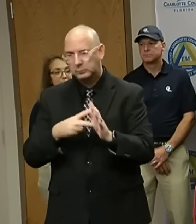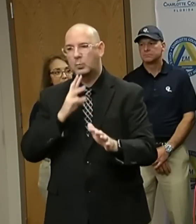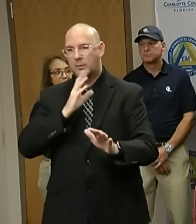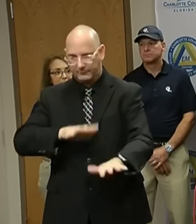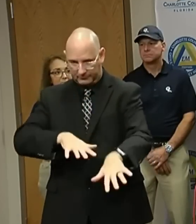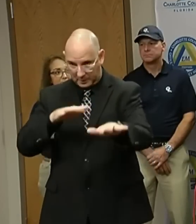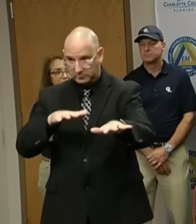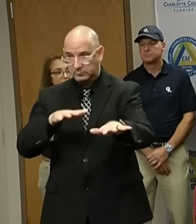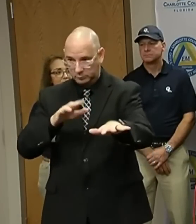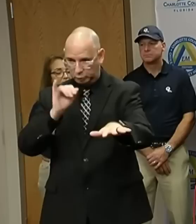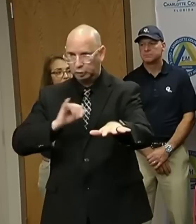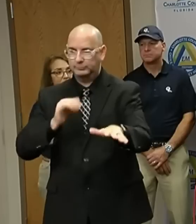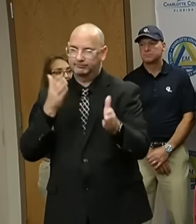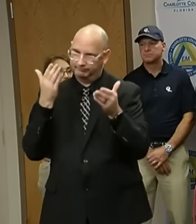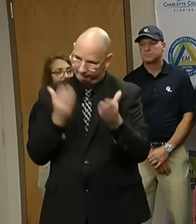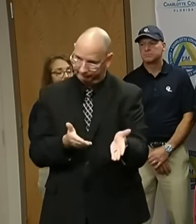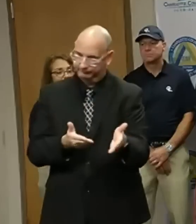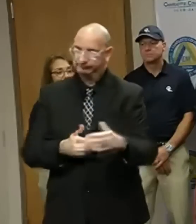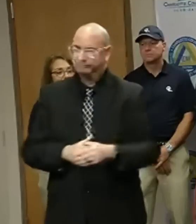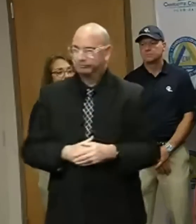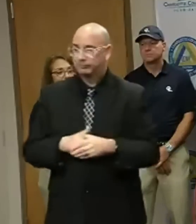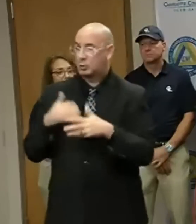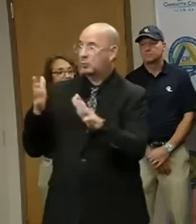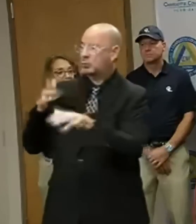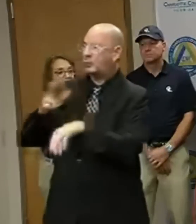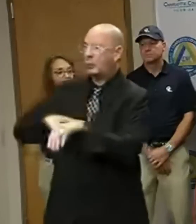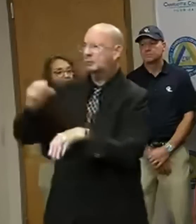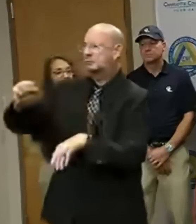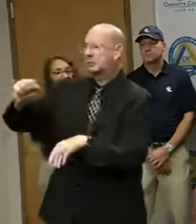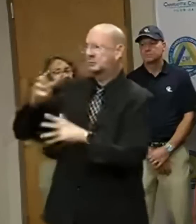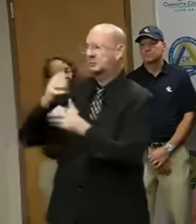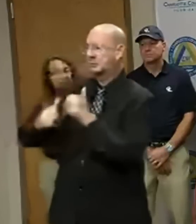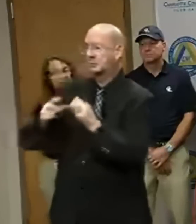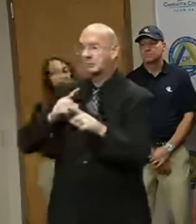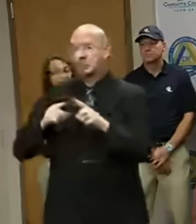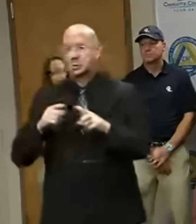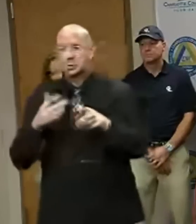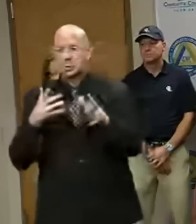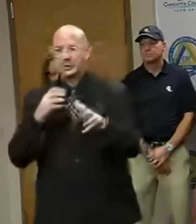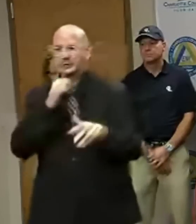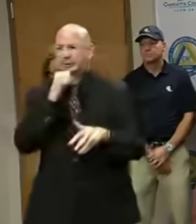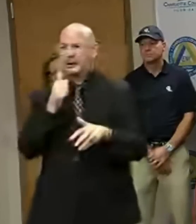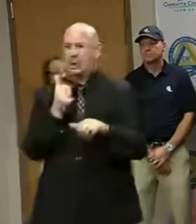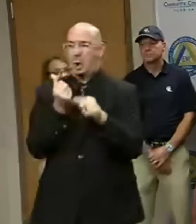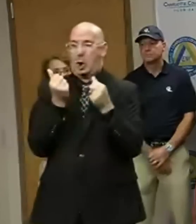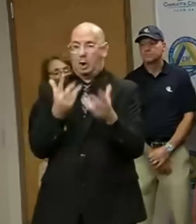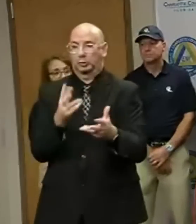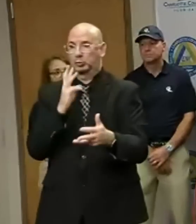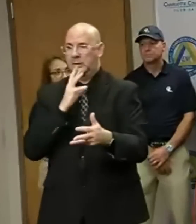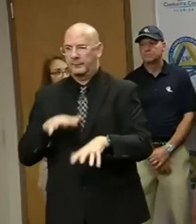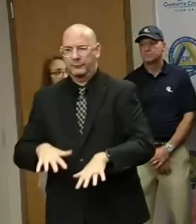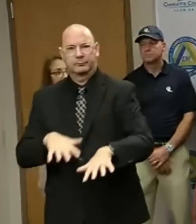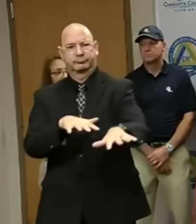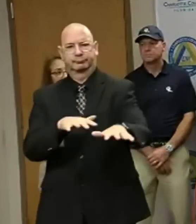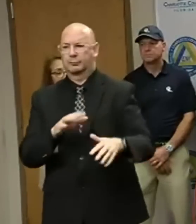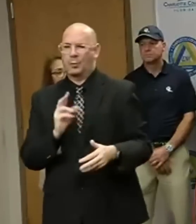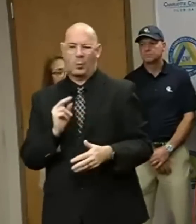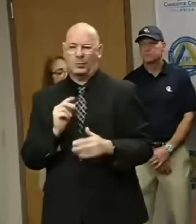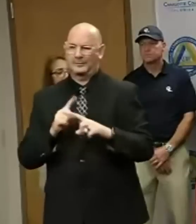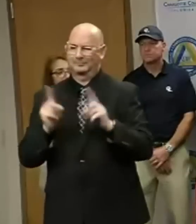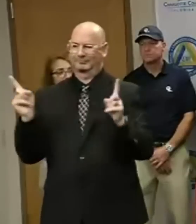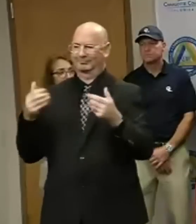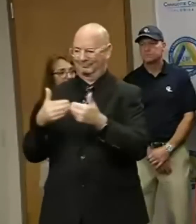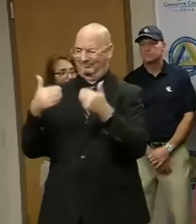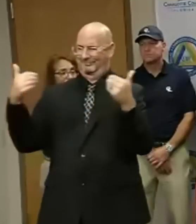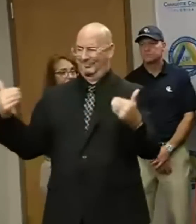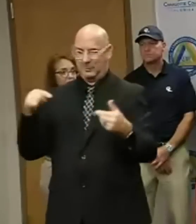significant thing. But wind alone is not going to cause the 6 feet of water. I mean, that's a flood event. And it's not just